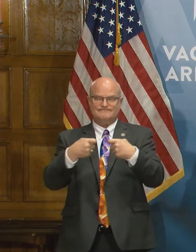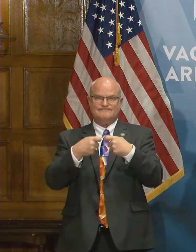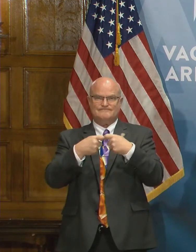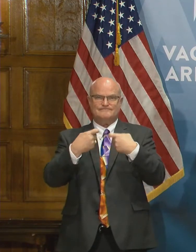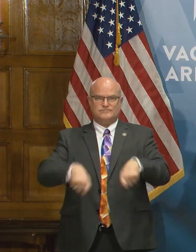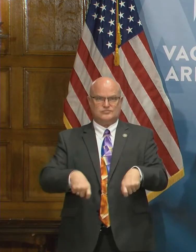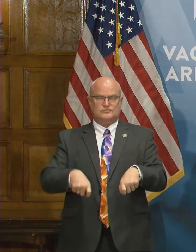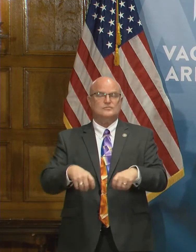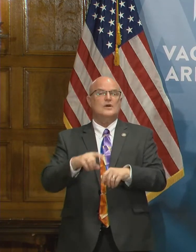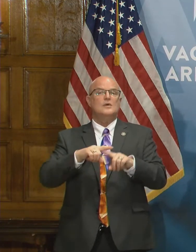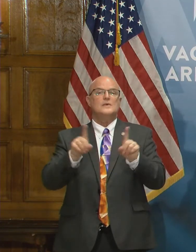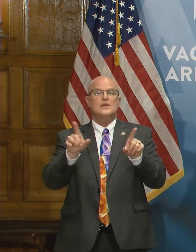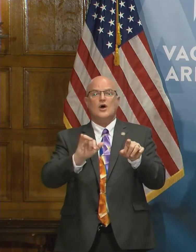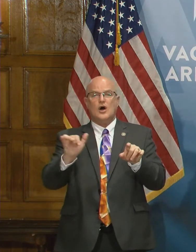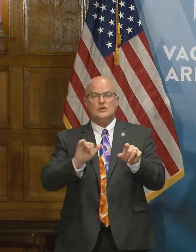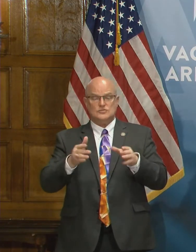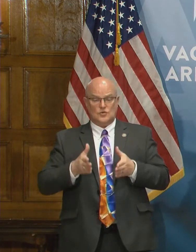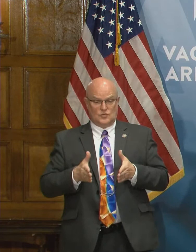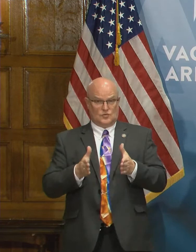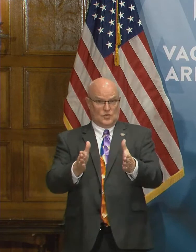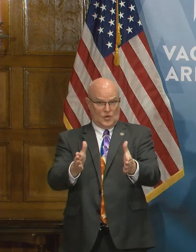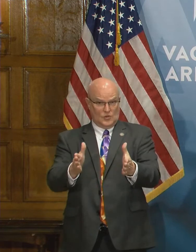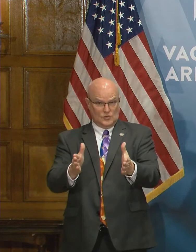outages, but also the roads.